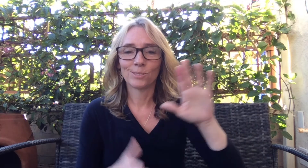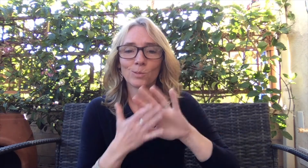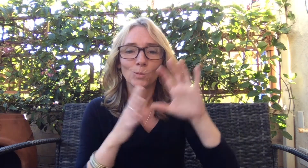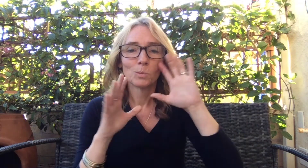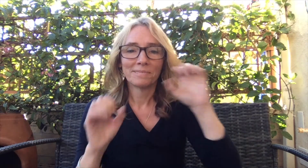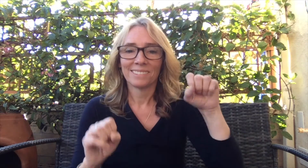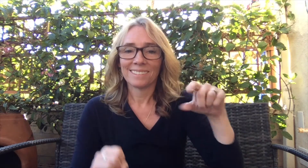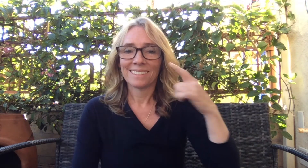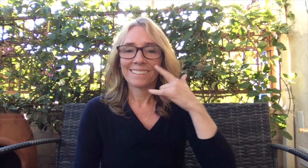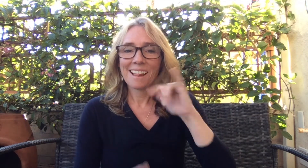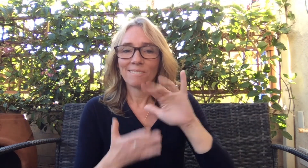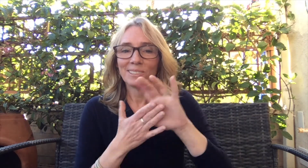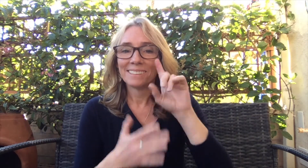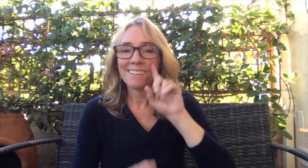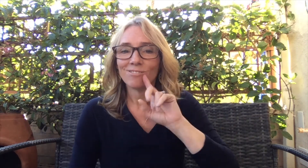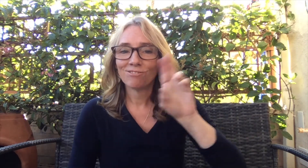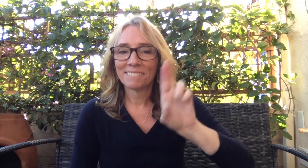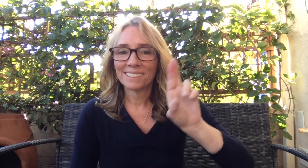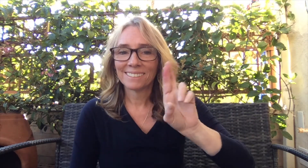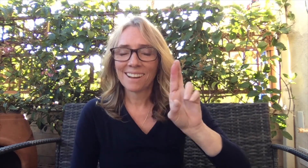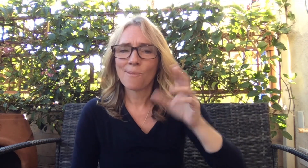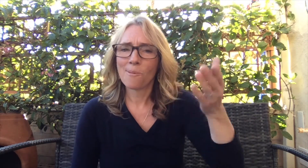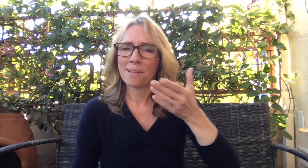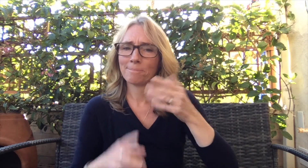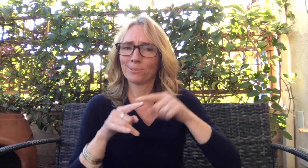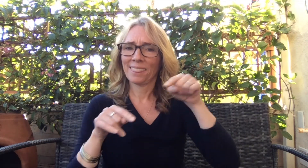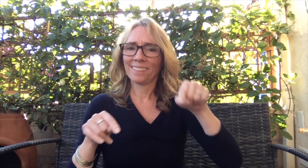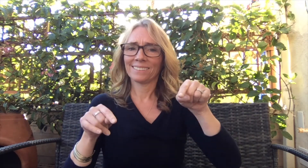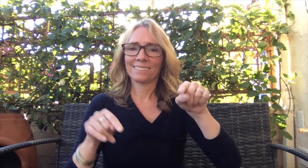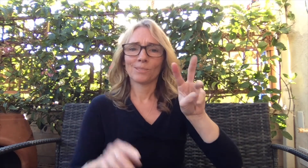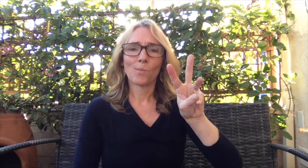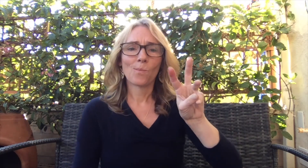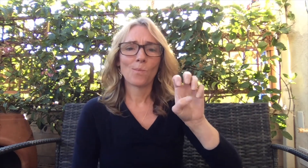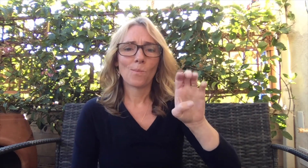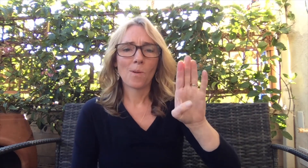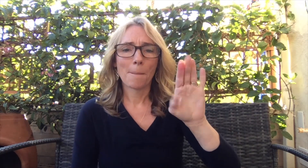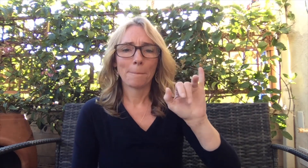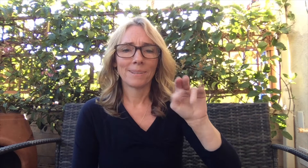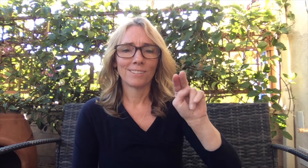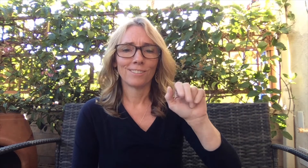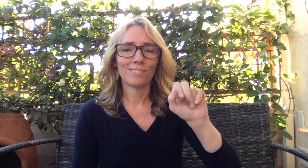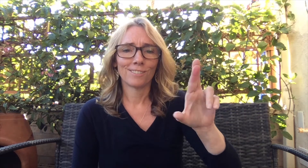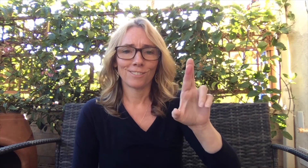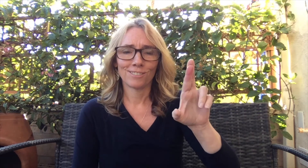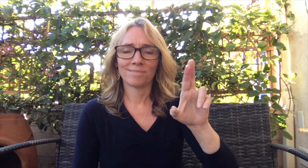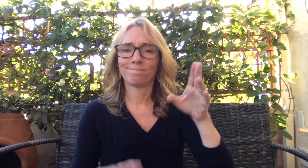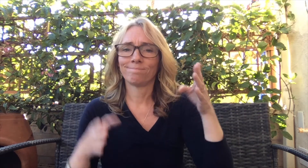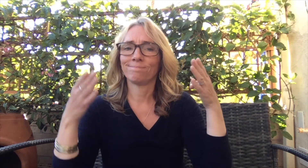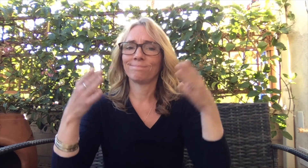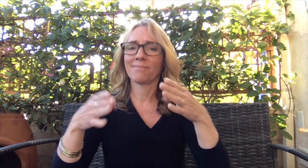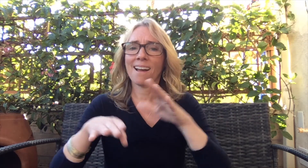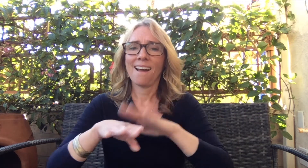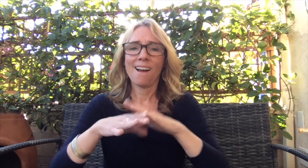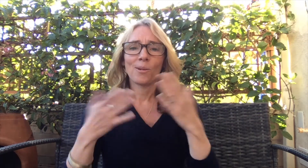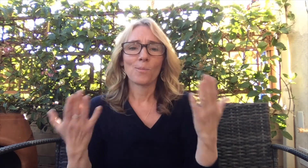Hi, Nancy Hlibok-Amann, School Site Superintendent at California School for the Deaf Riverside. Hello and welcome to this